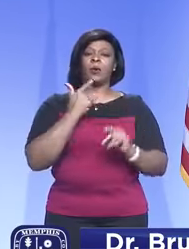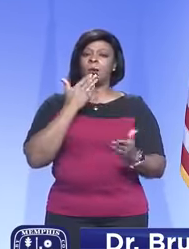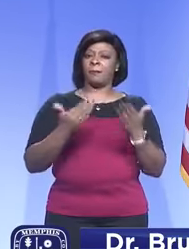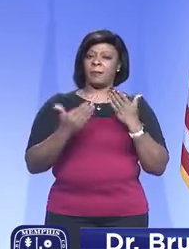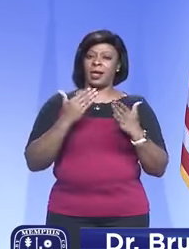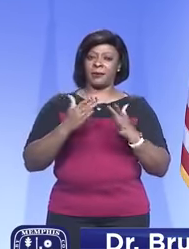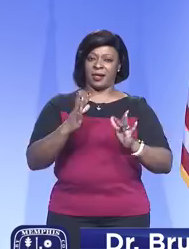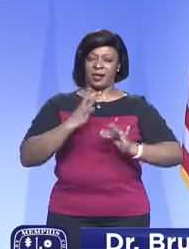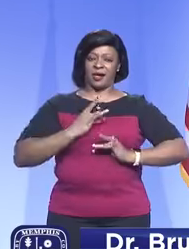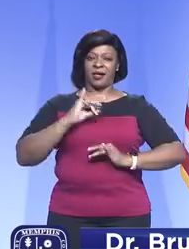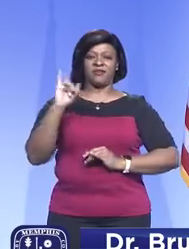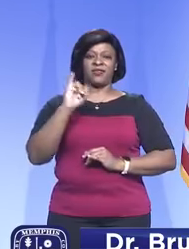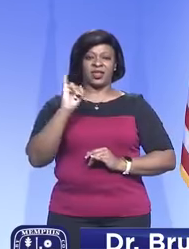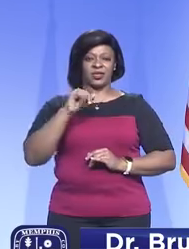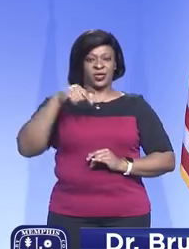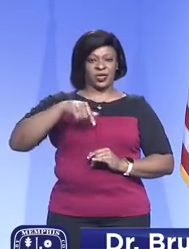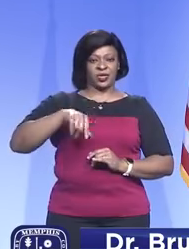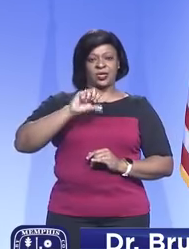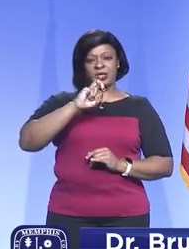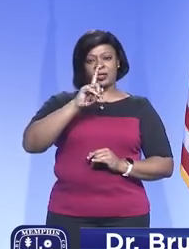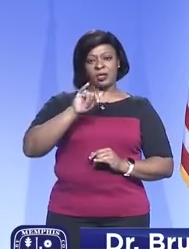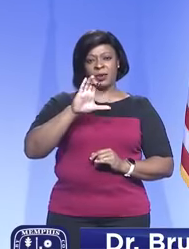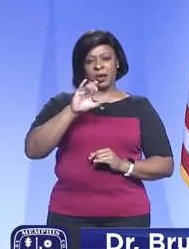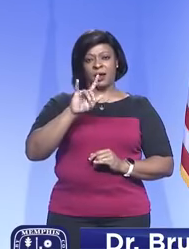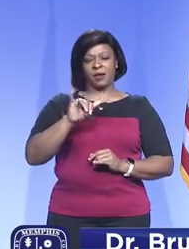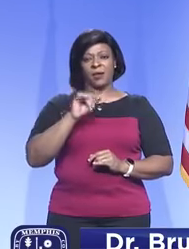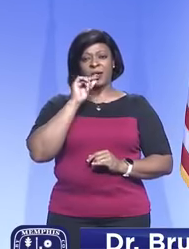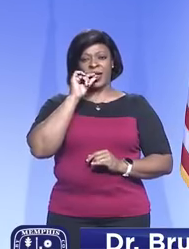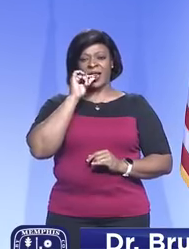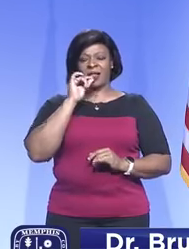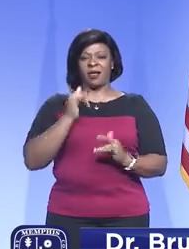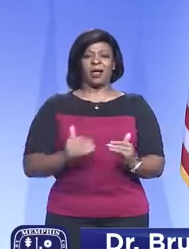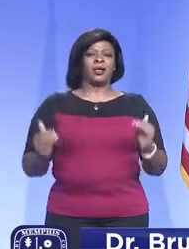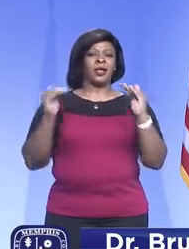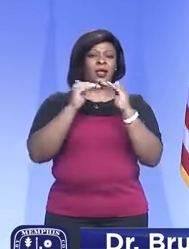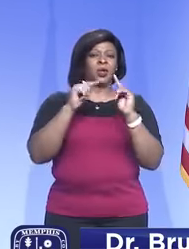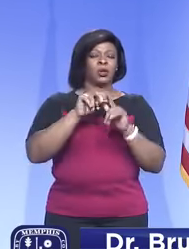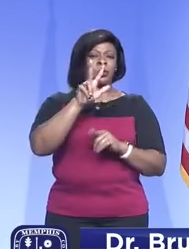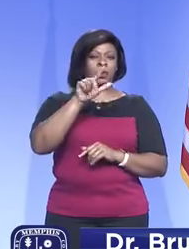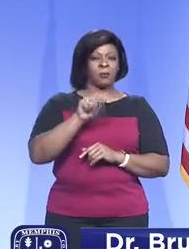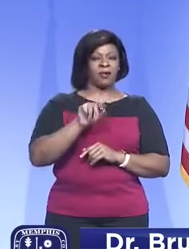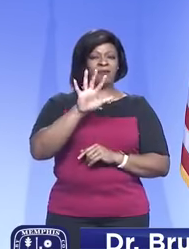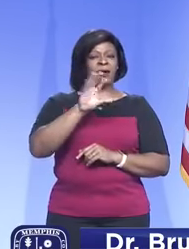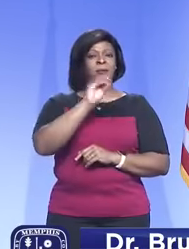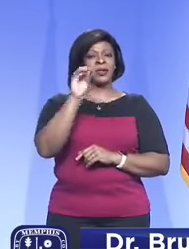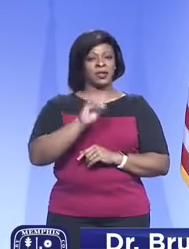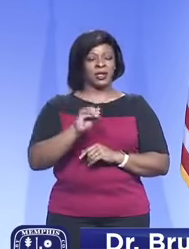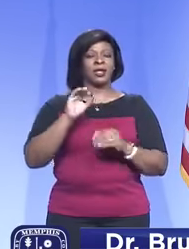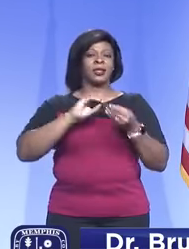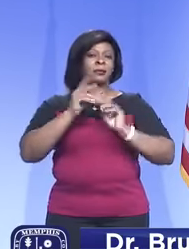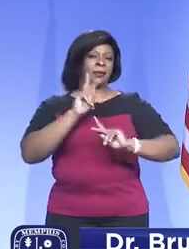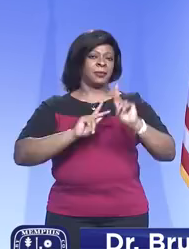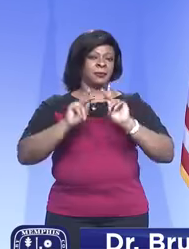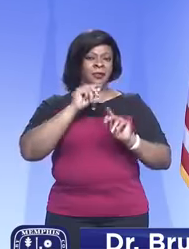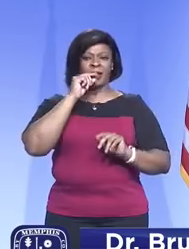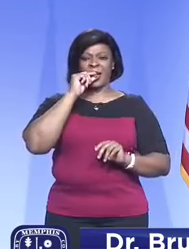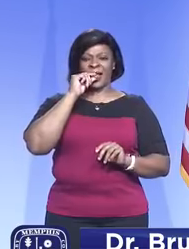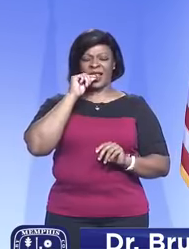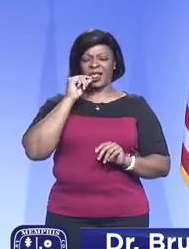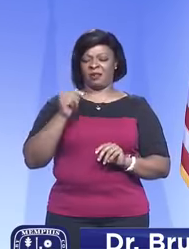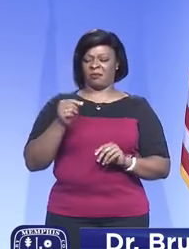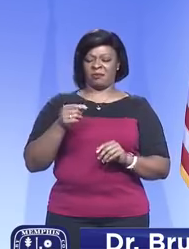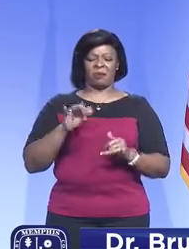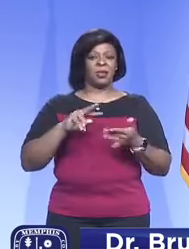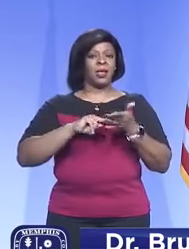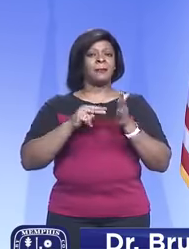be infected in Shelby County, which amounts to about 3.5% of the population. Well, what does